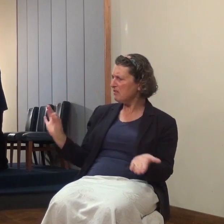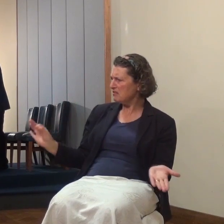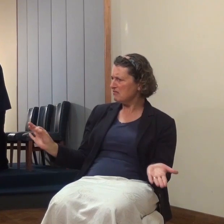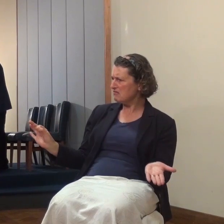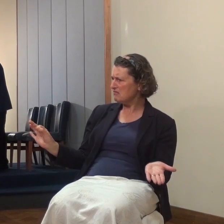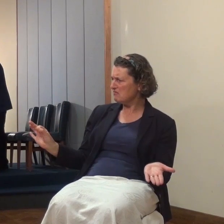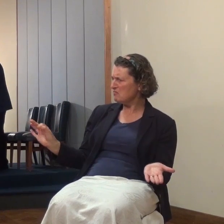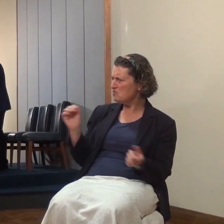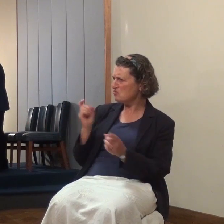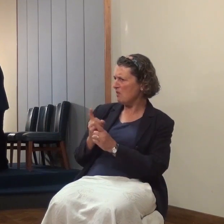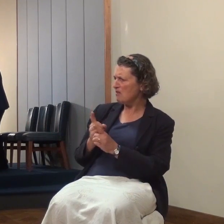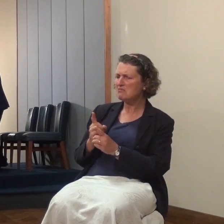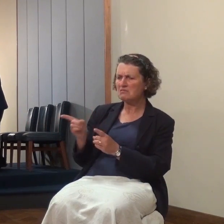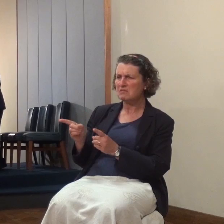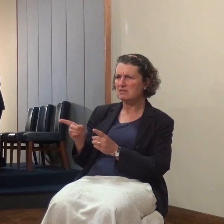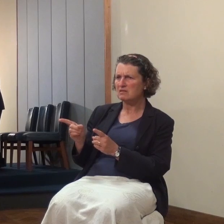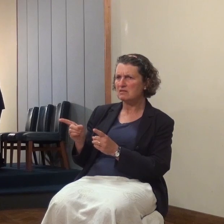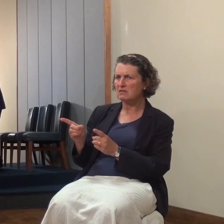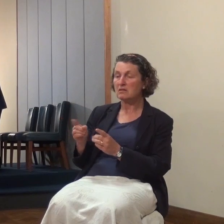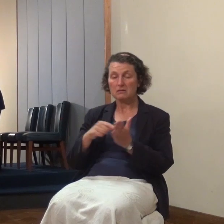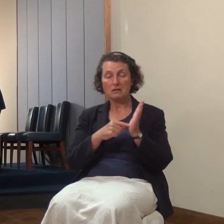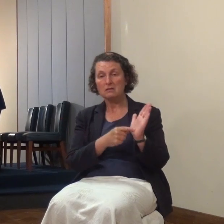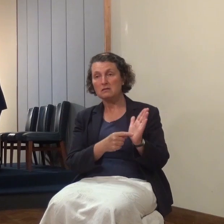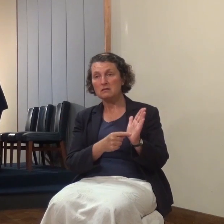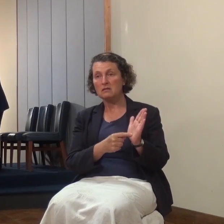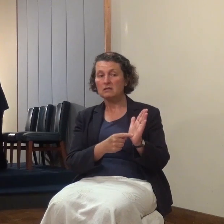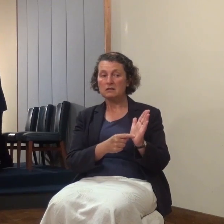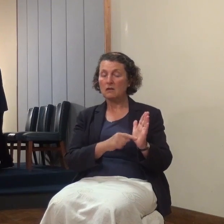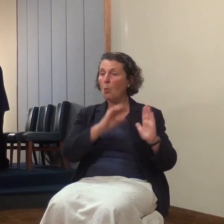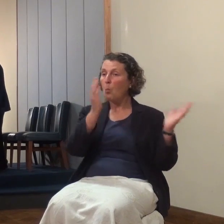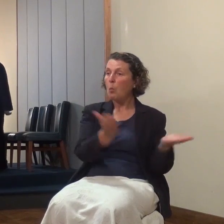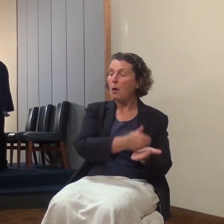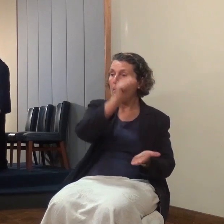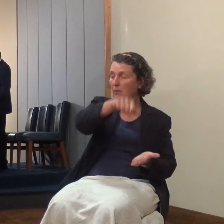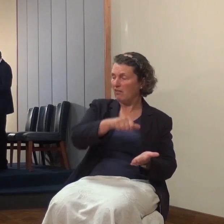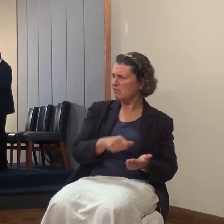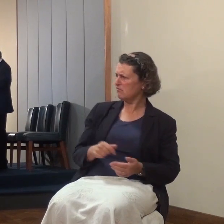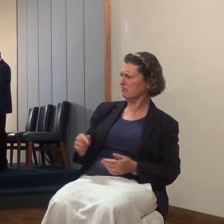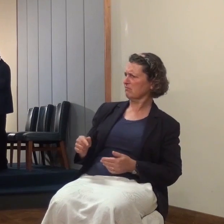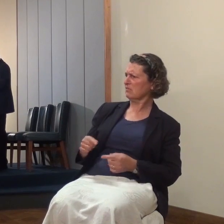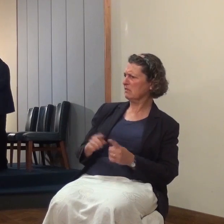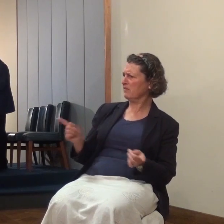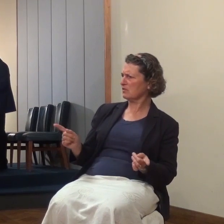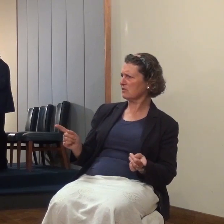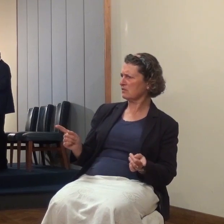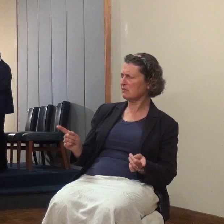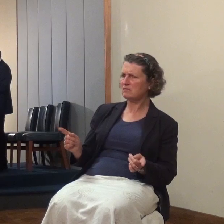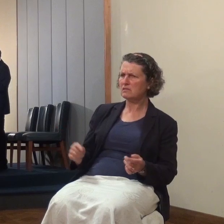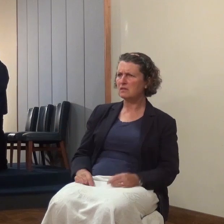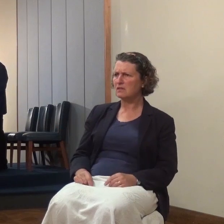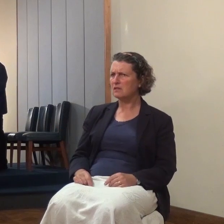you. So they do. They speak evil of us. They see something different, they hear